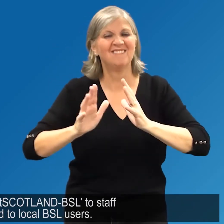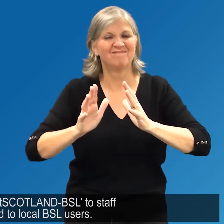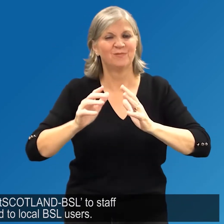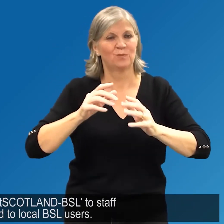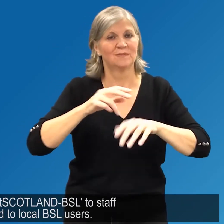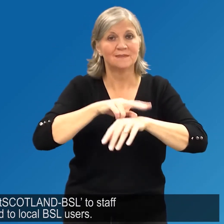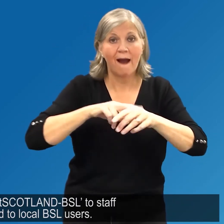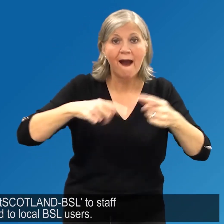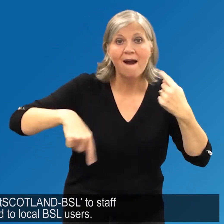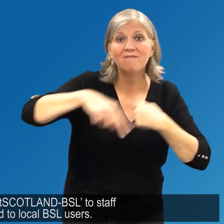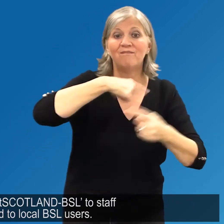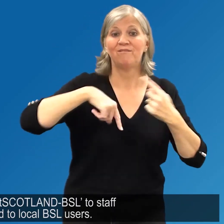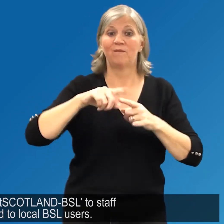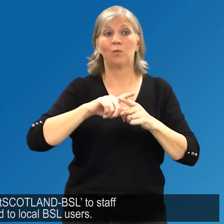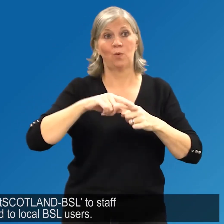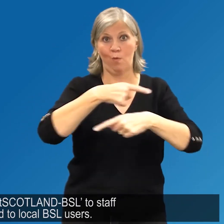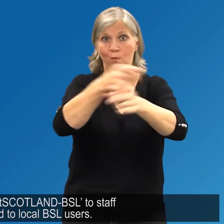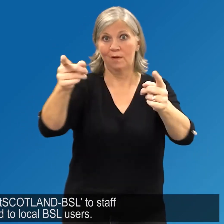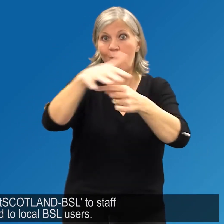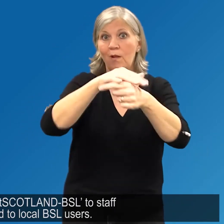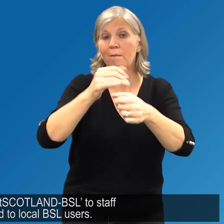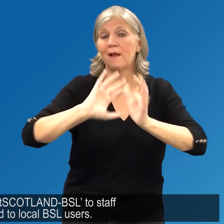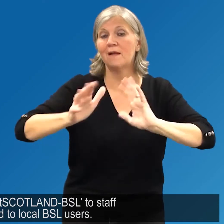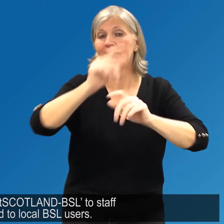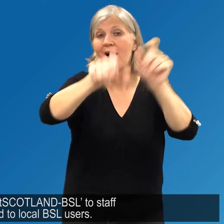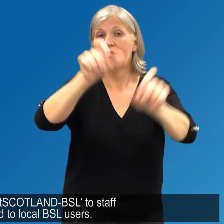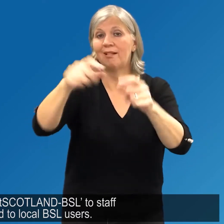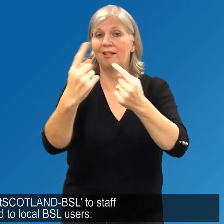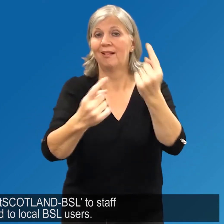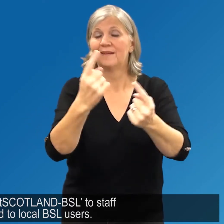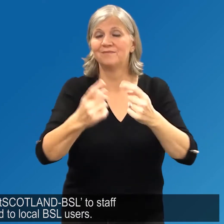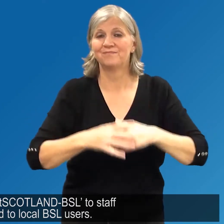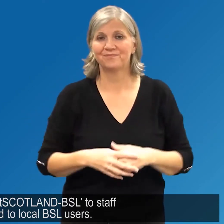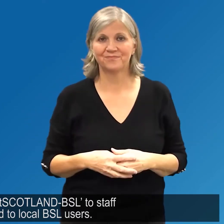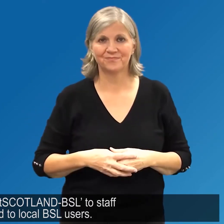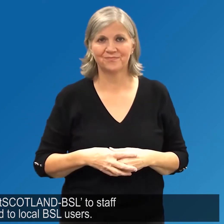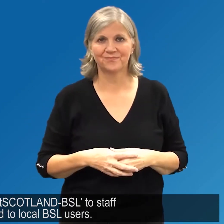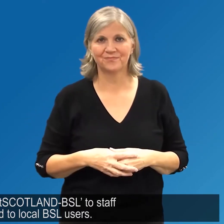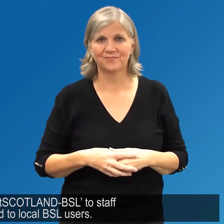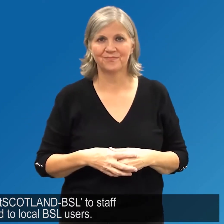Contact Scotland-Bsl to staff and to local BSL users.